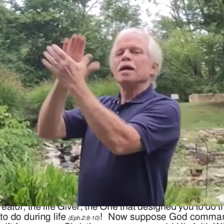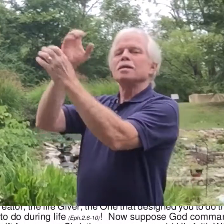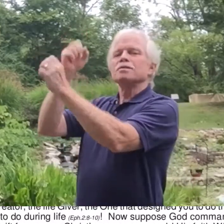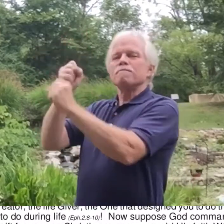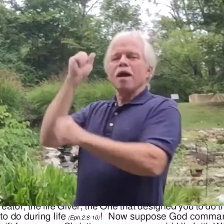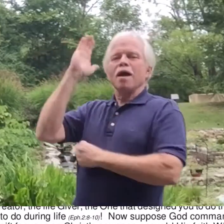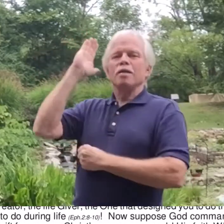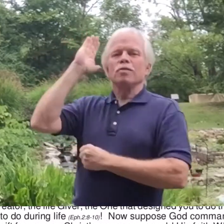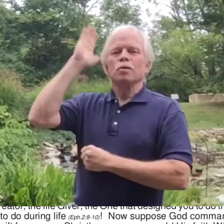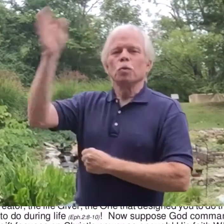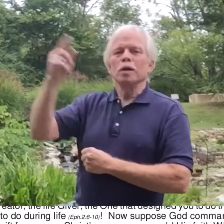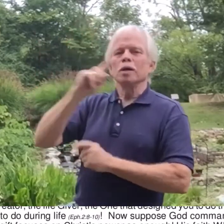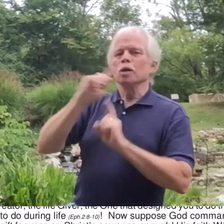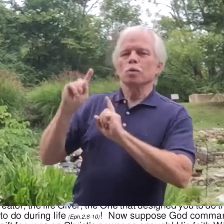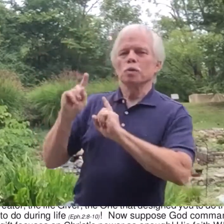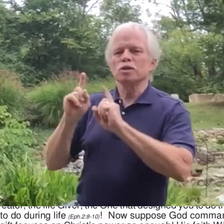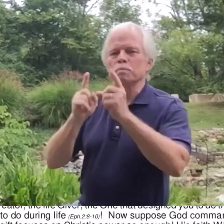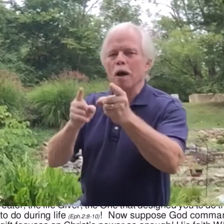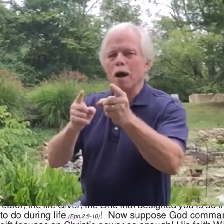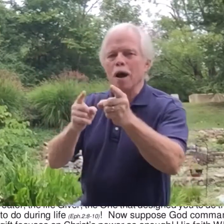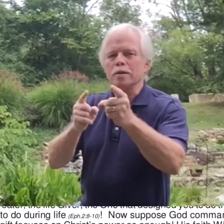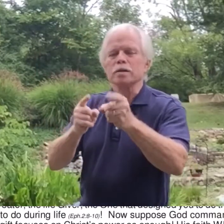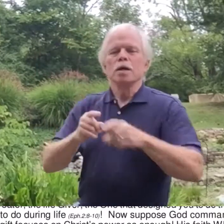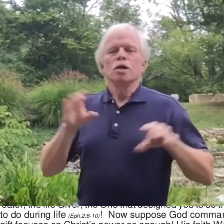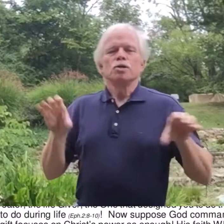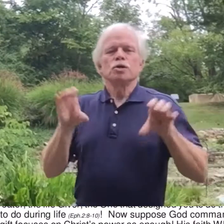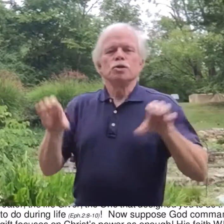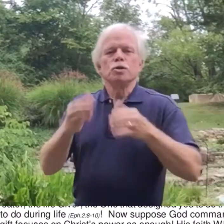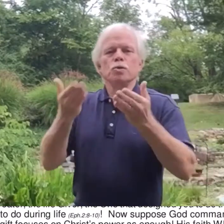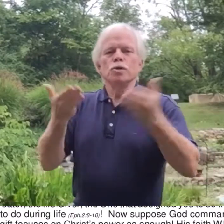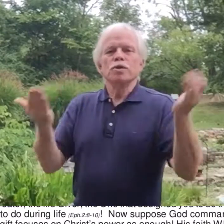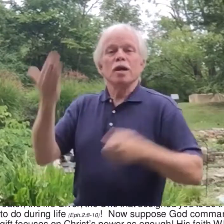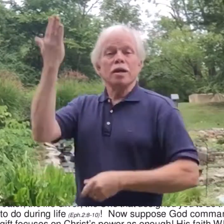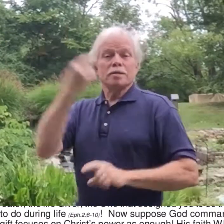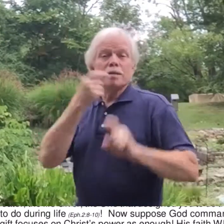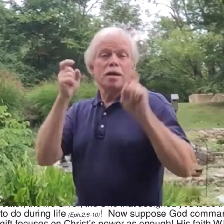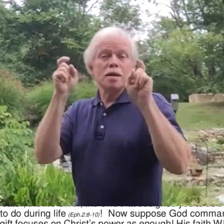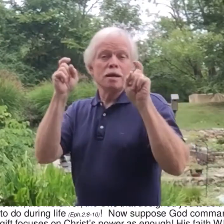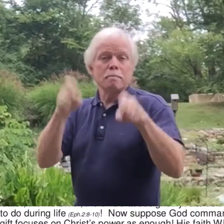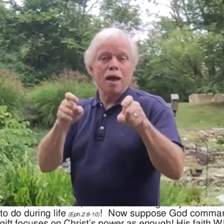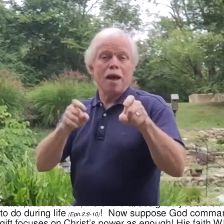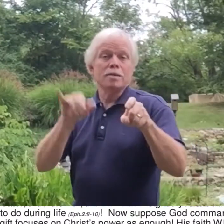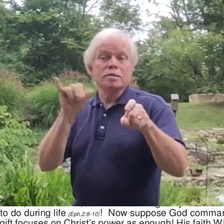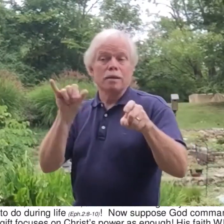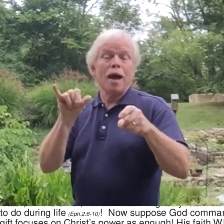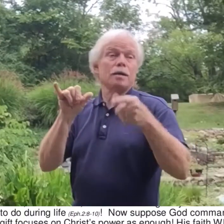His faith will respond to do the things that He commands, like